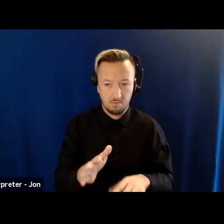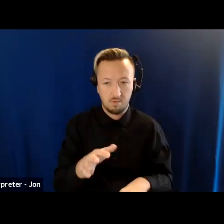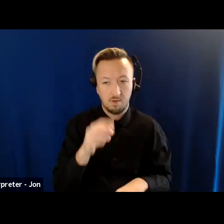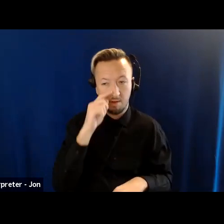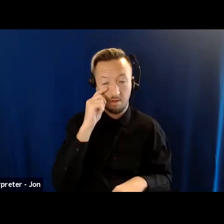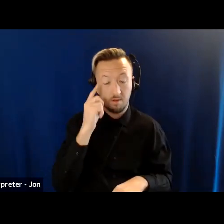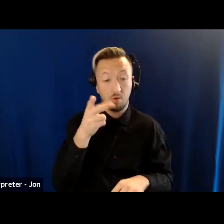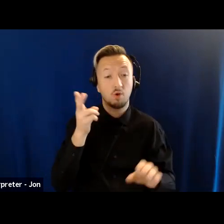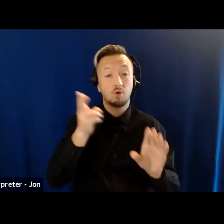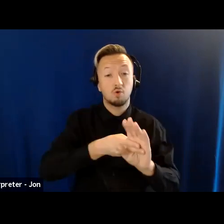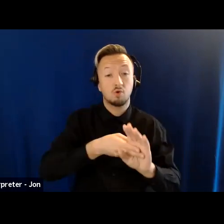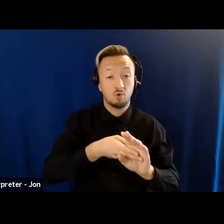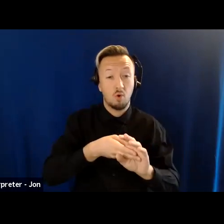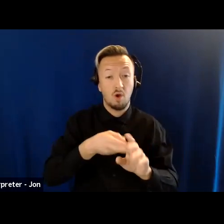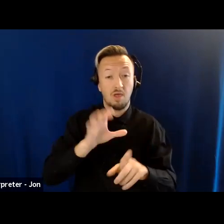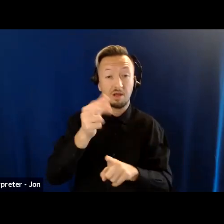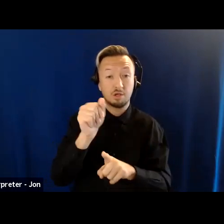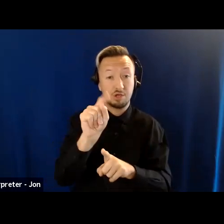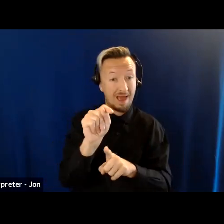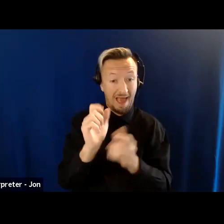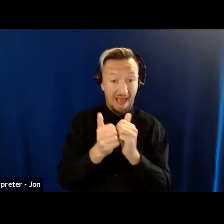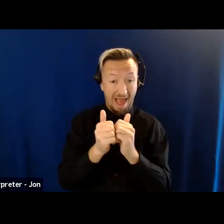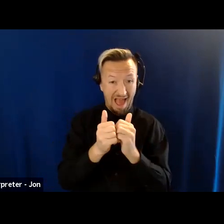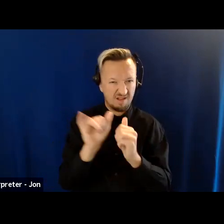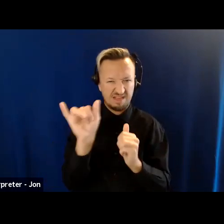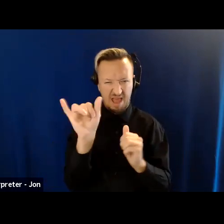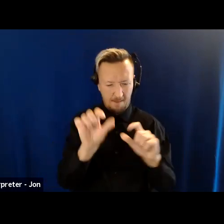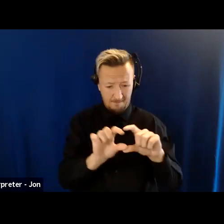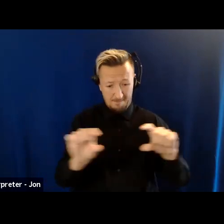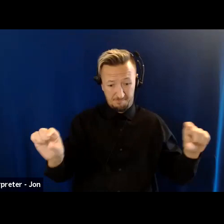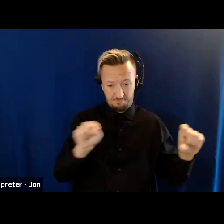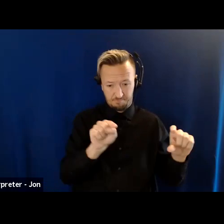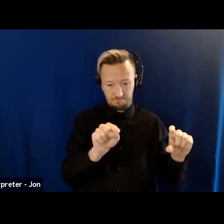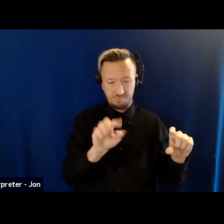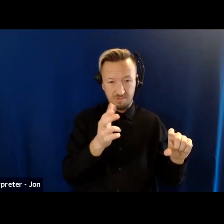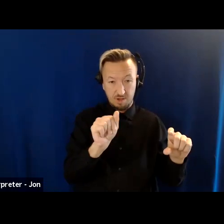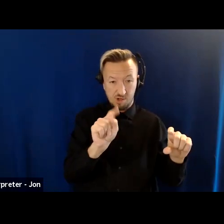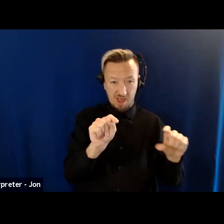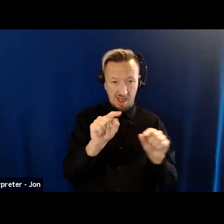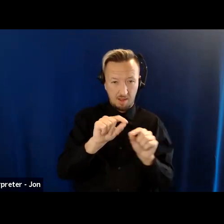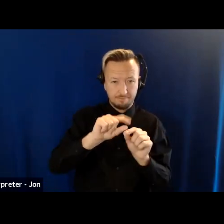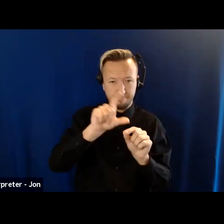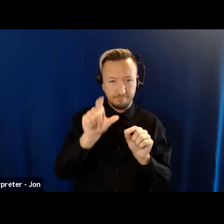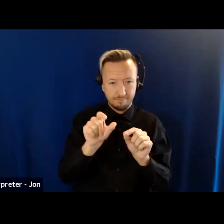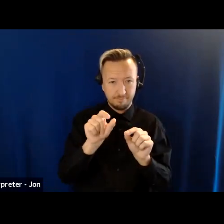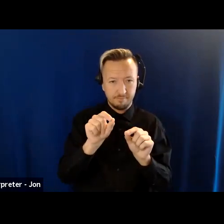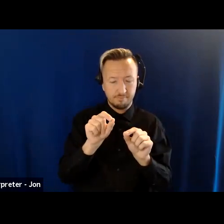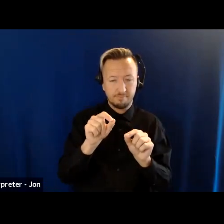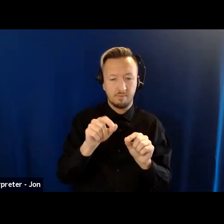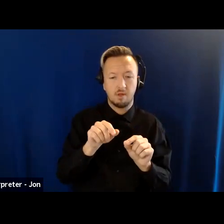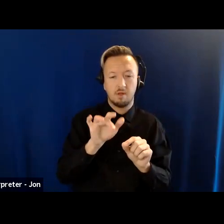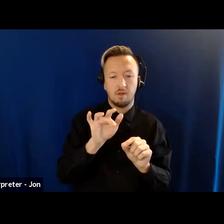the word bubble in the same menu bar. Once that is selected, it will